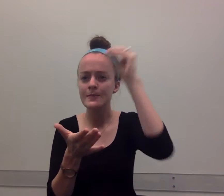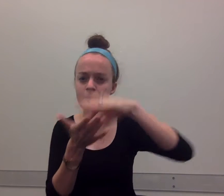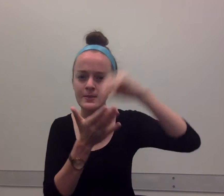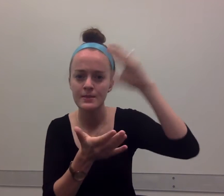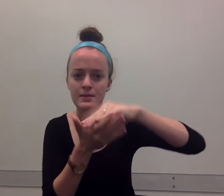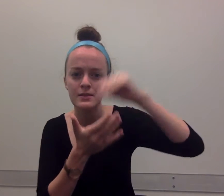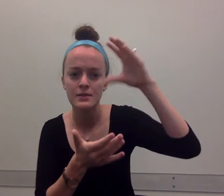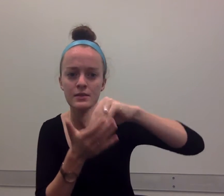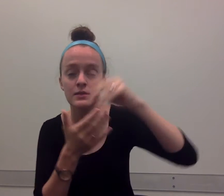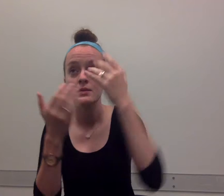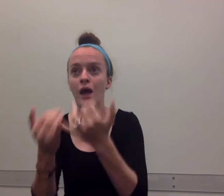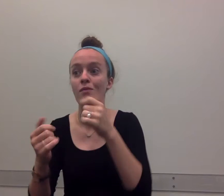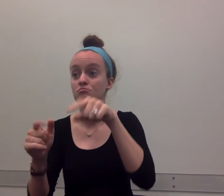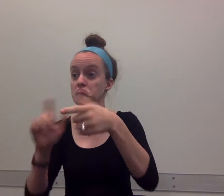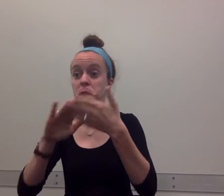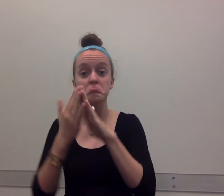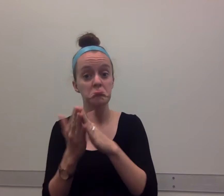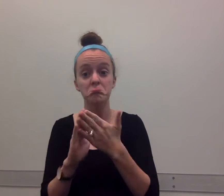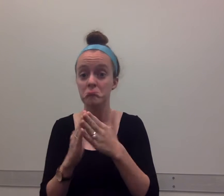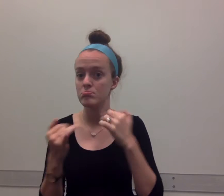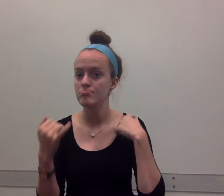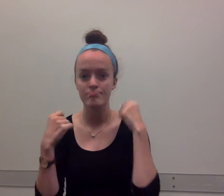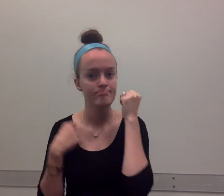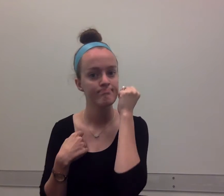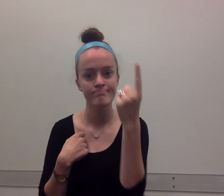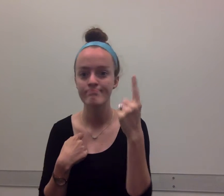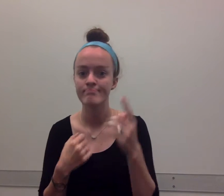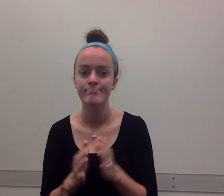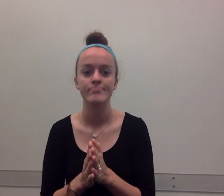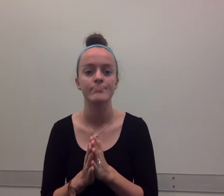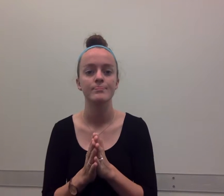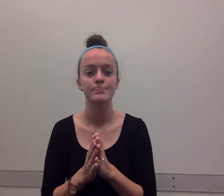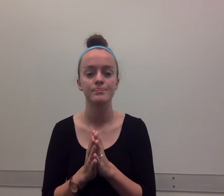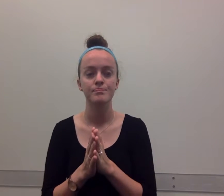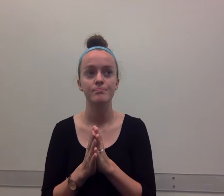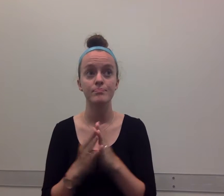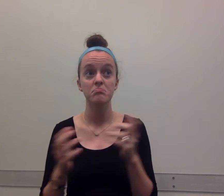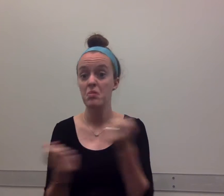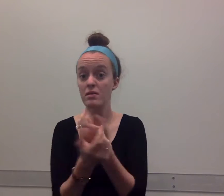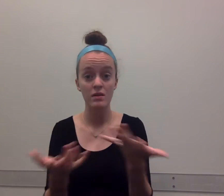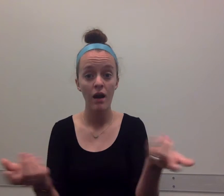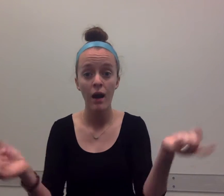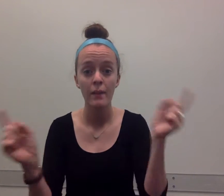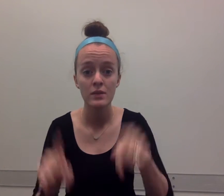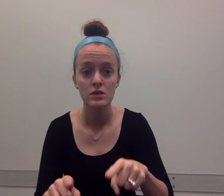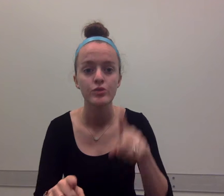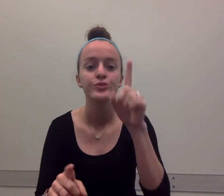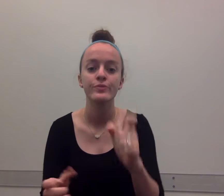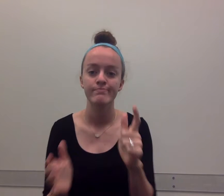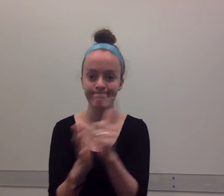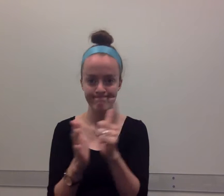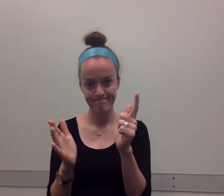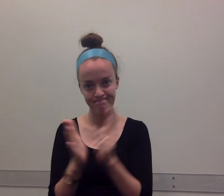I got to know this city a lot better in that I learned that everything kind of comes through the law in order for anything to happen. My